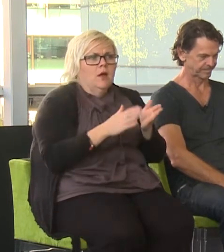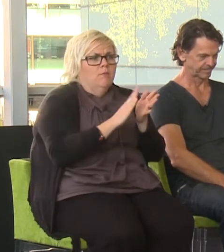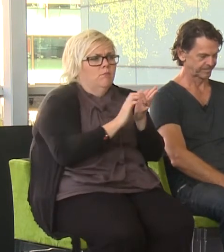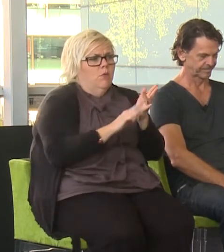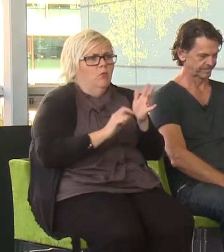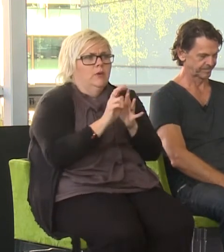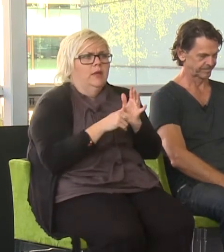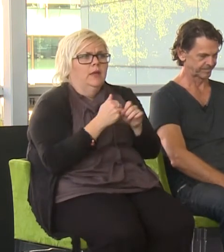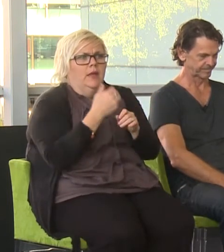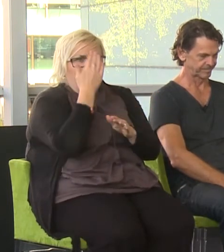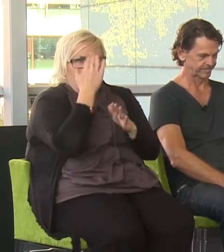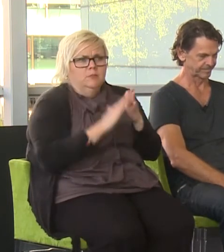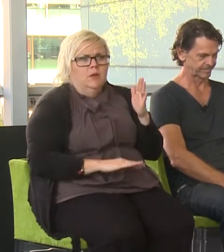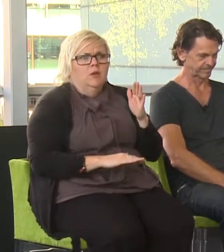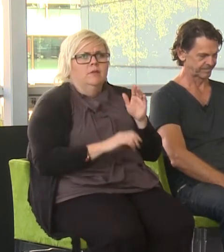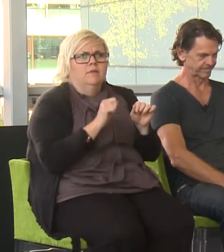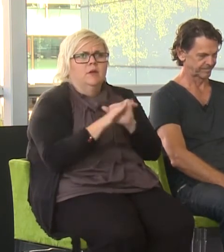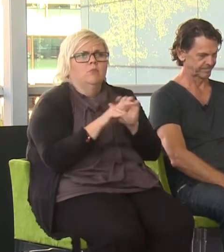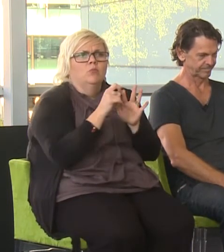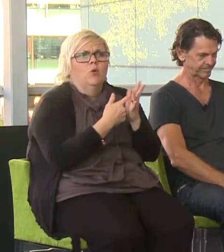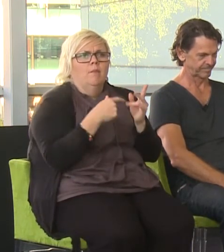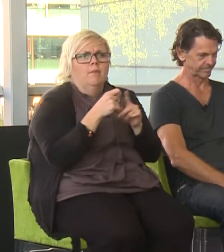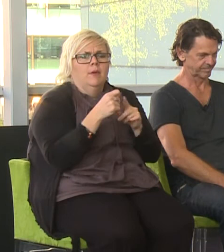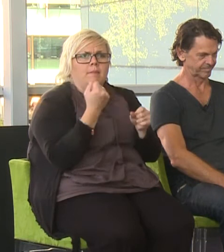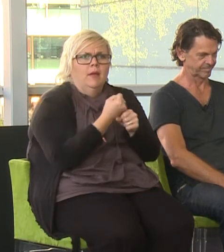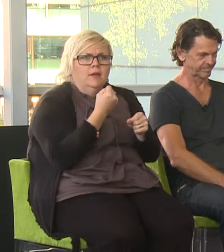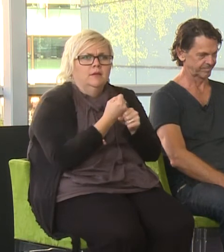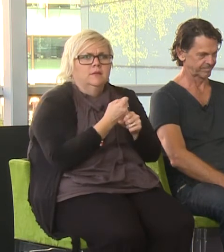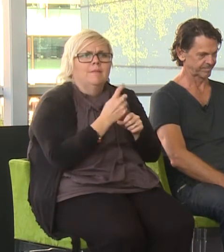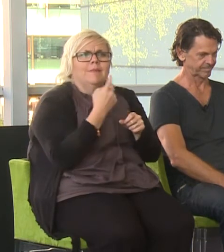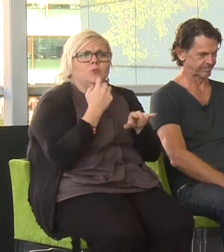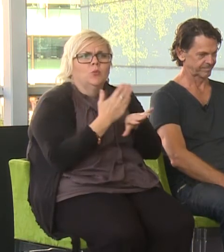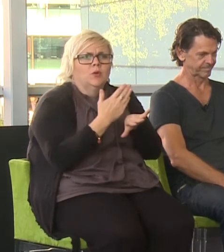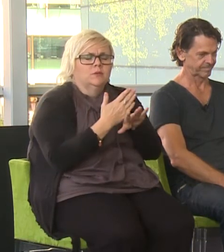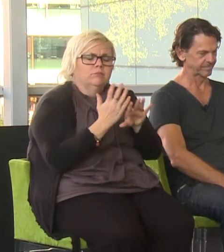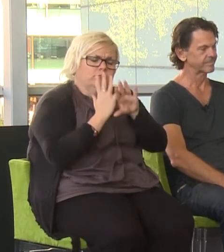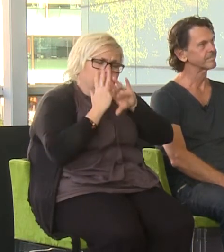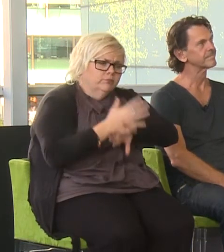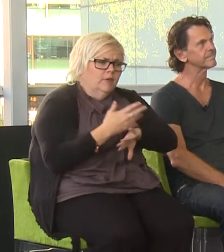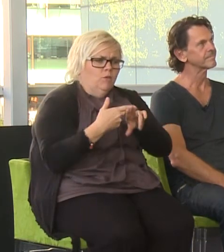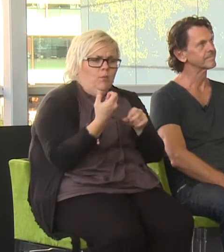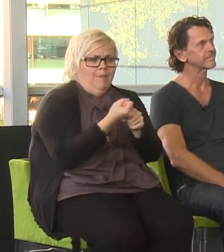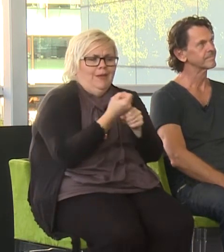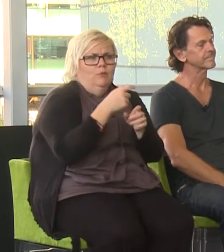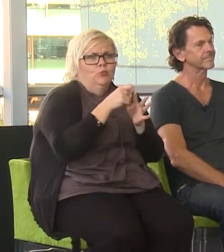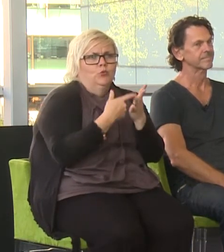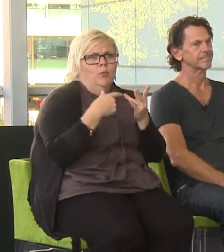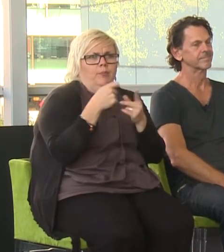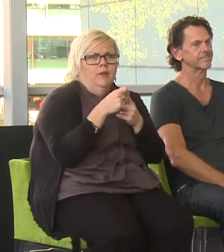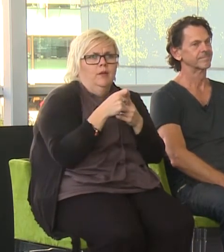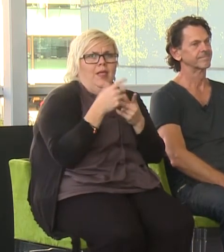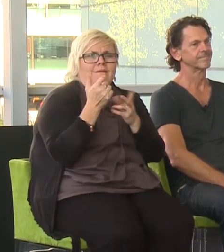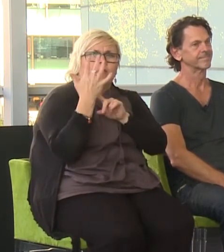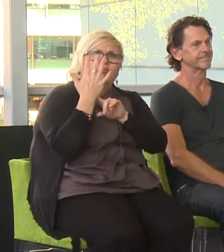experts, fantastic prop painters, metal and leather workers who work hard to create props under the pressure of a